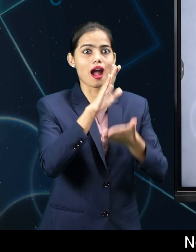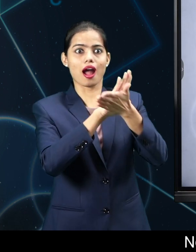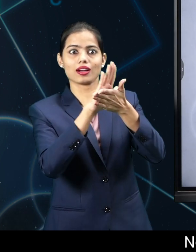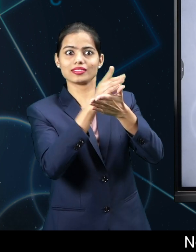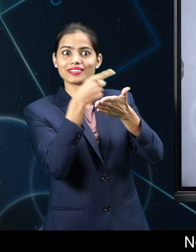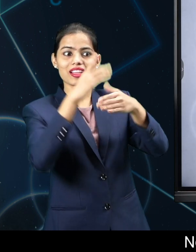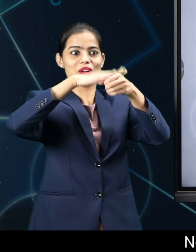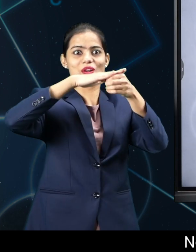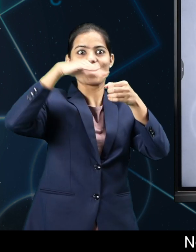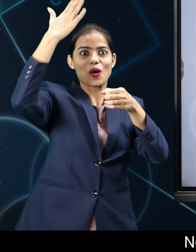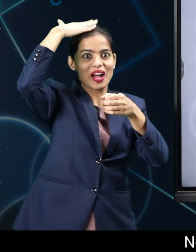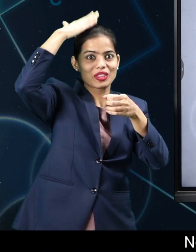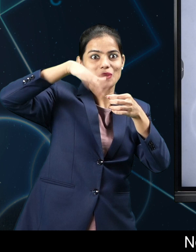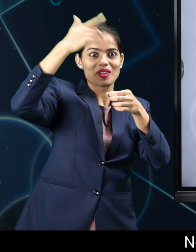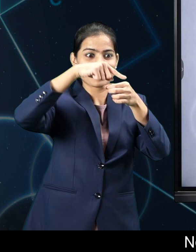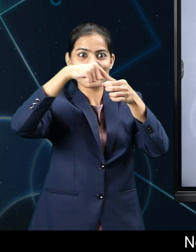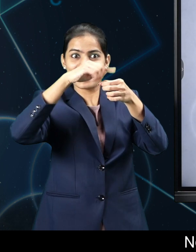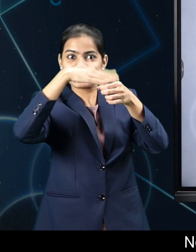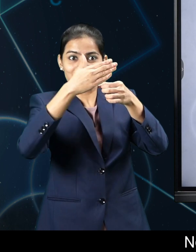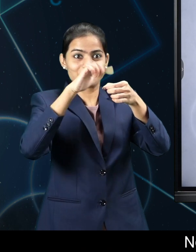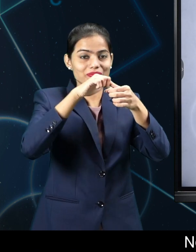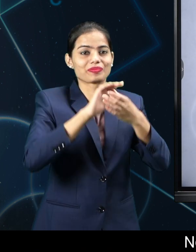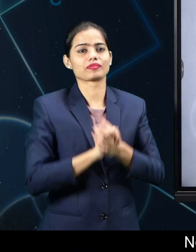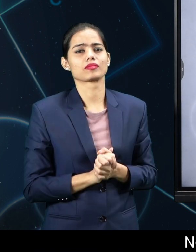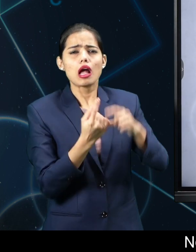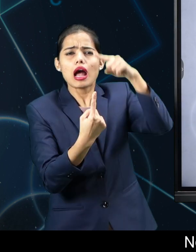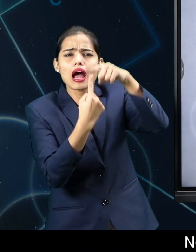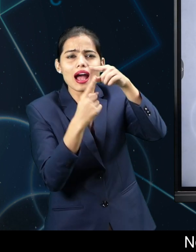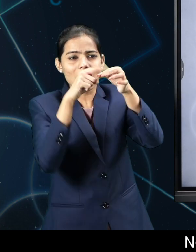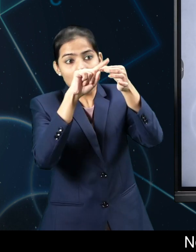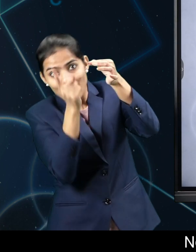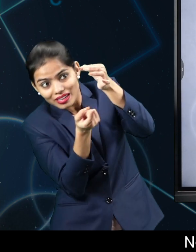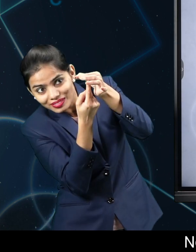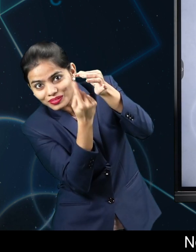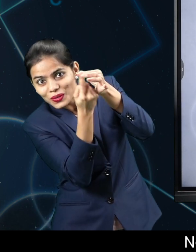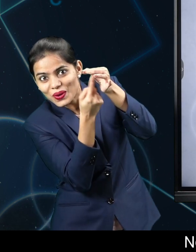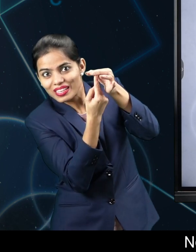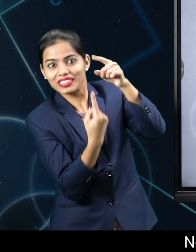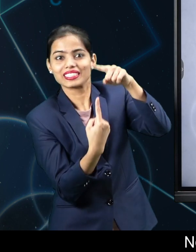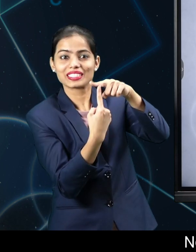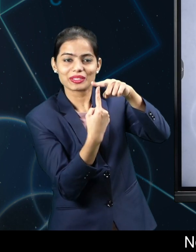Note, H is equal to heads and T is equal to tails.